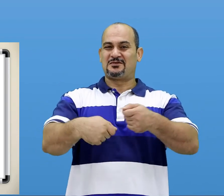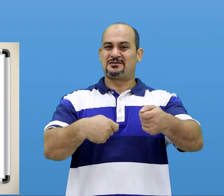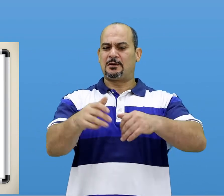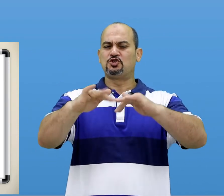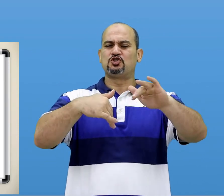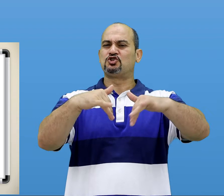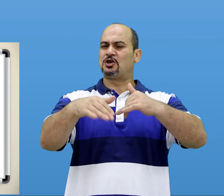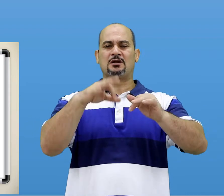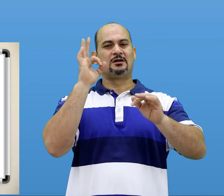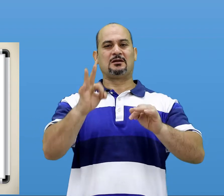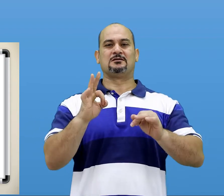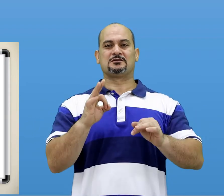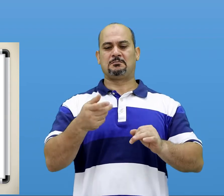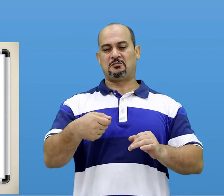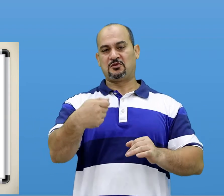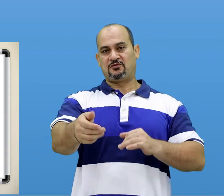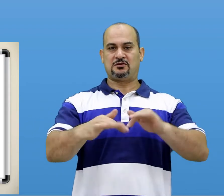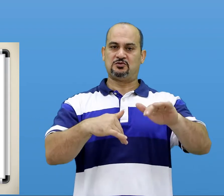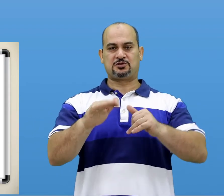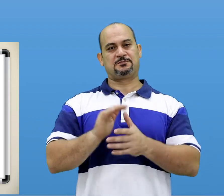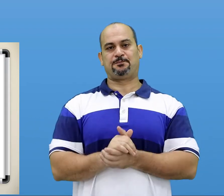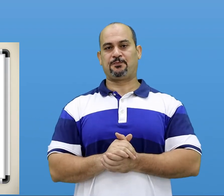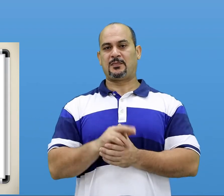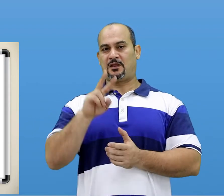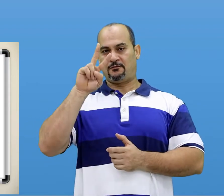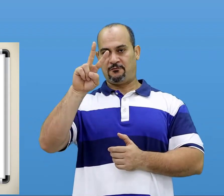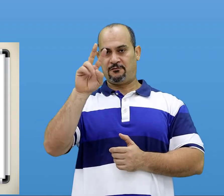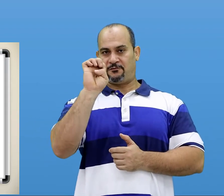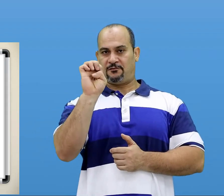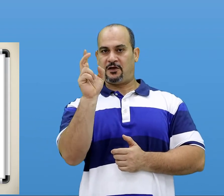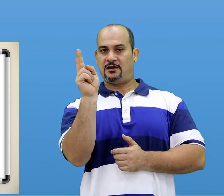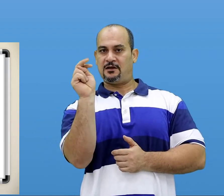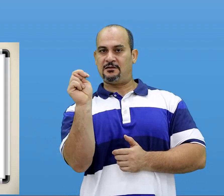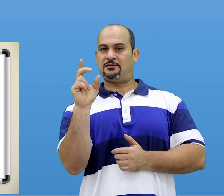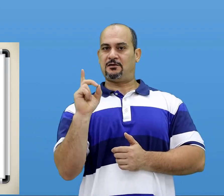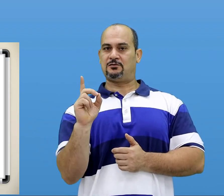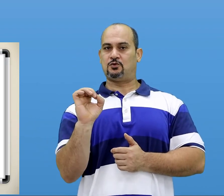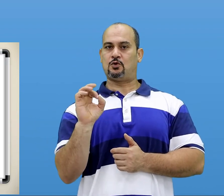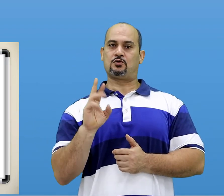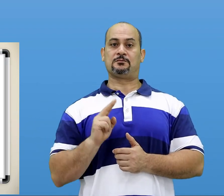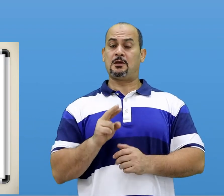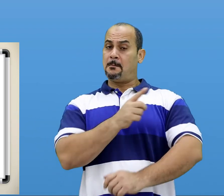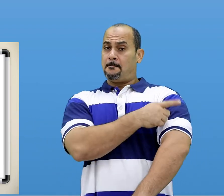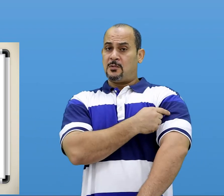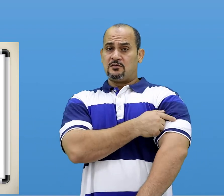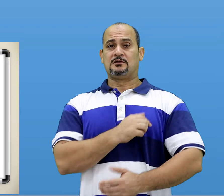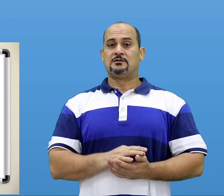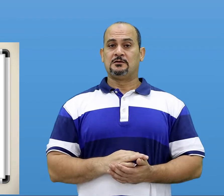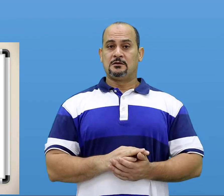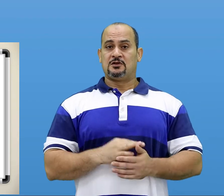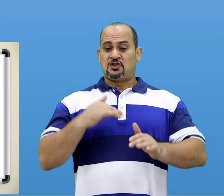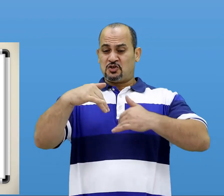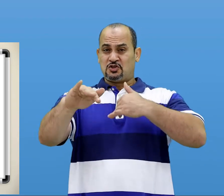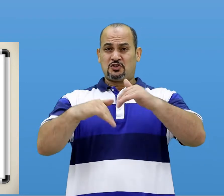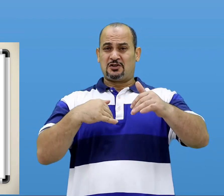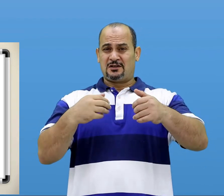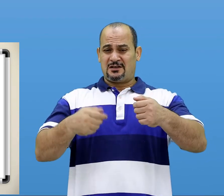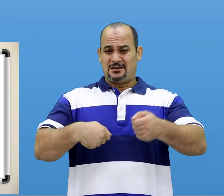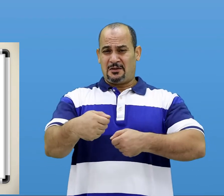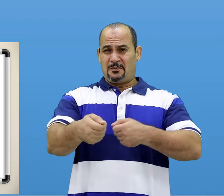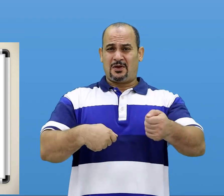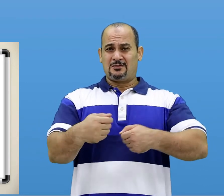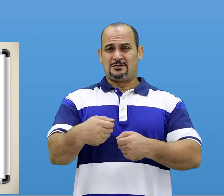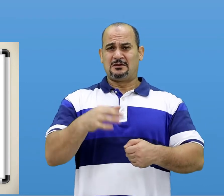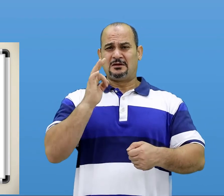something for sale, especially a trader in the street. Here's an example. Street